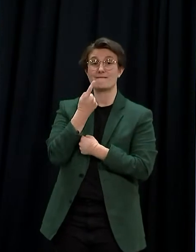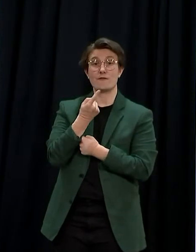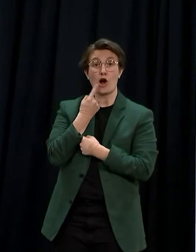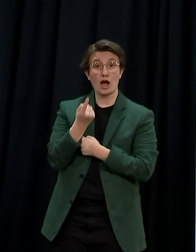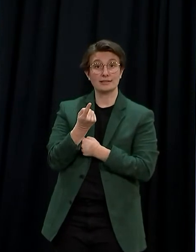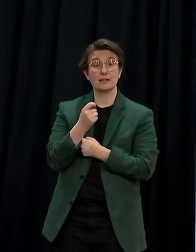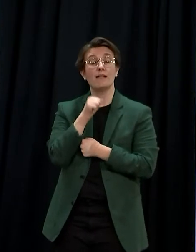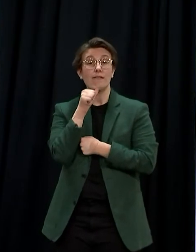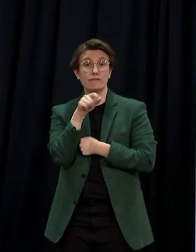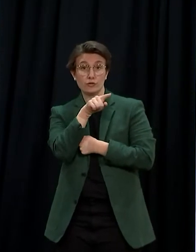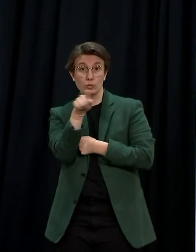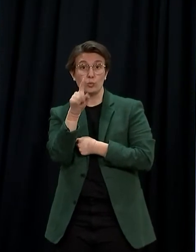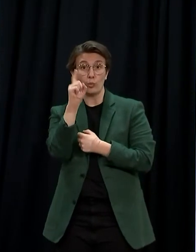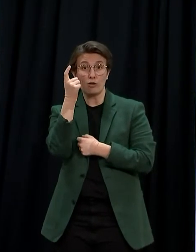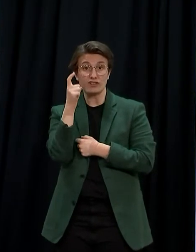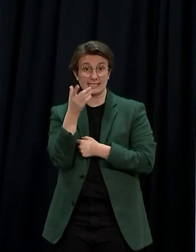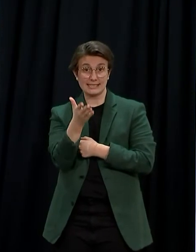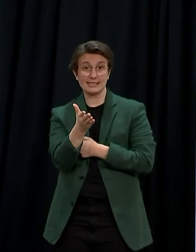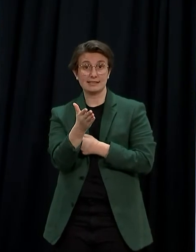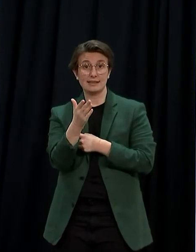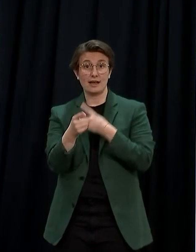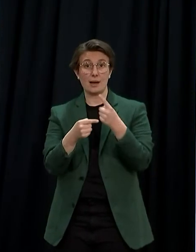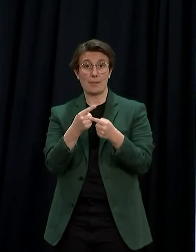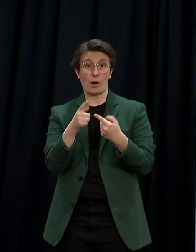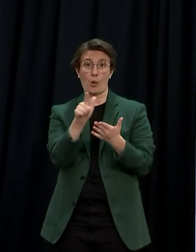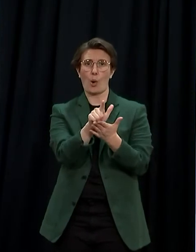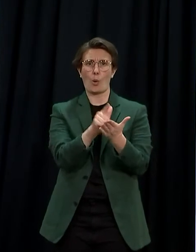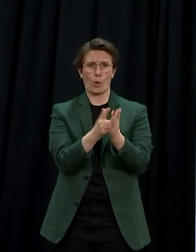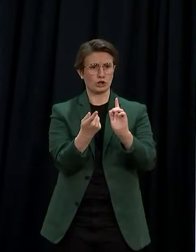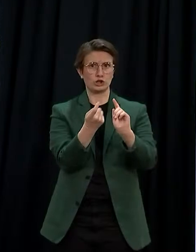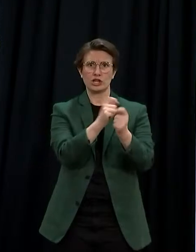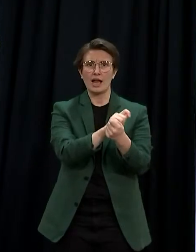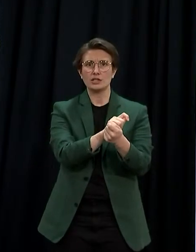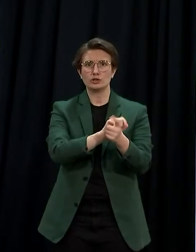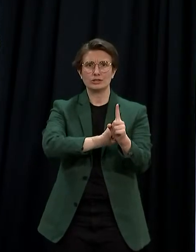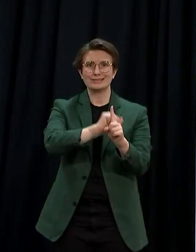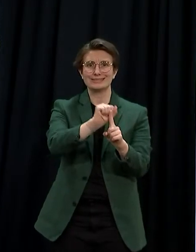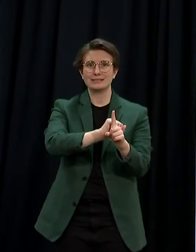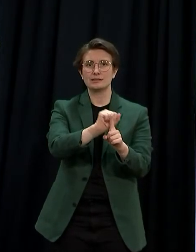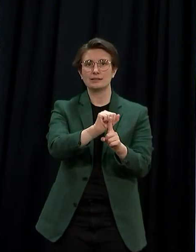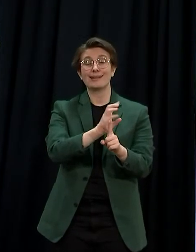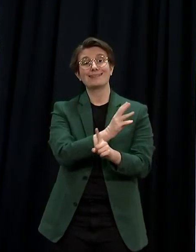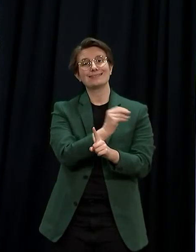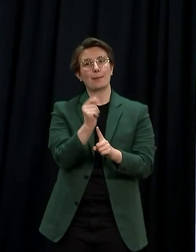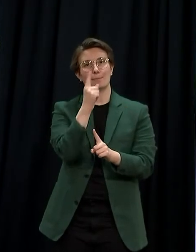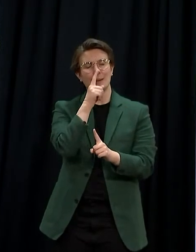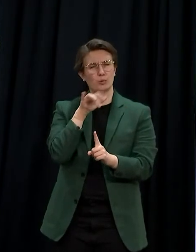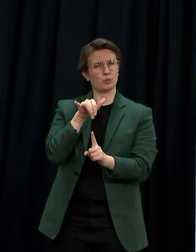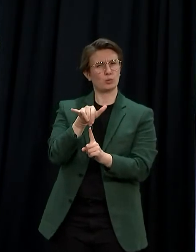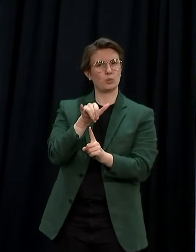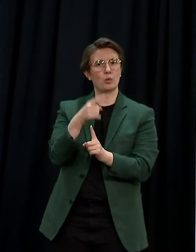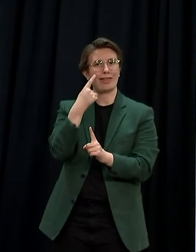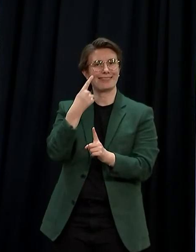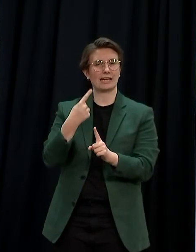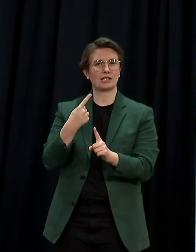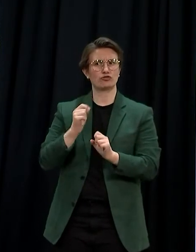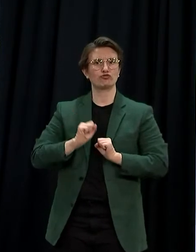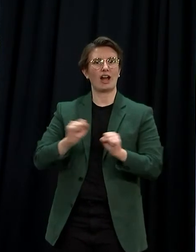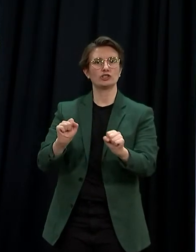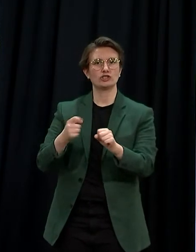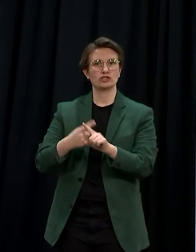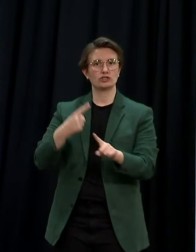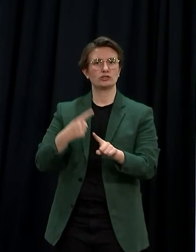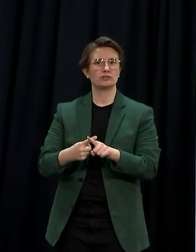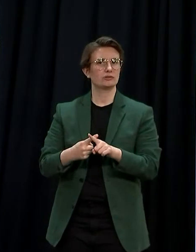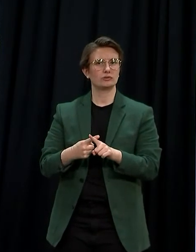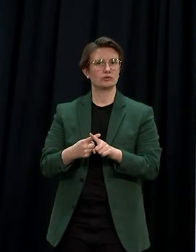who has concerns over changes being made in what has been characterised by some as a rush process, I would push back against that. It has